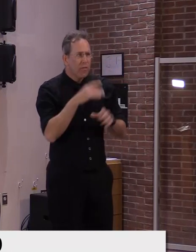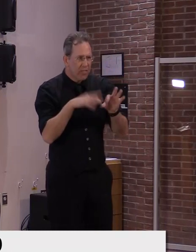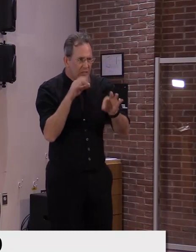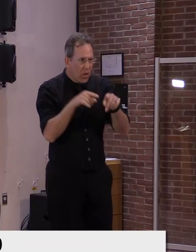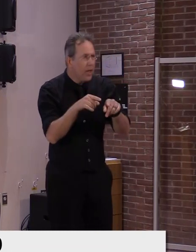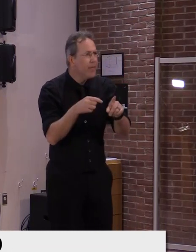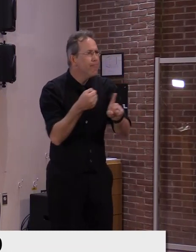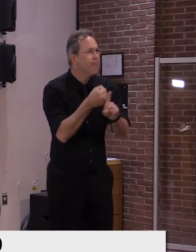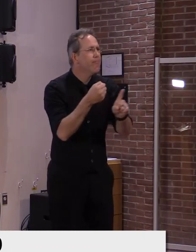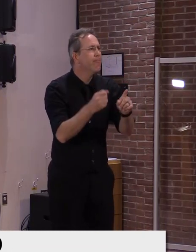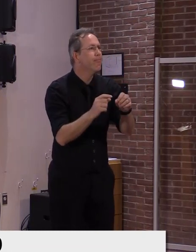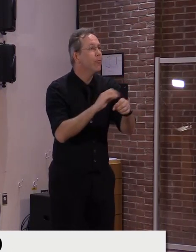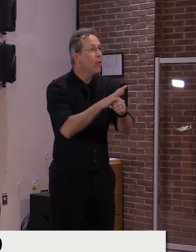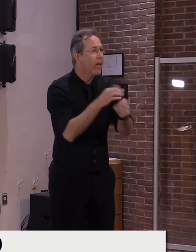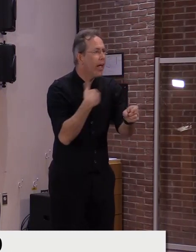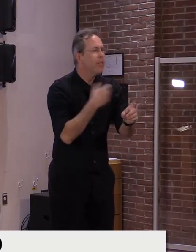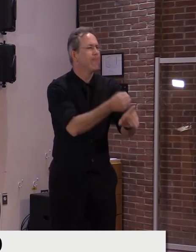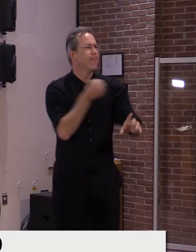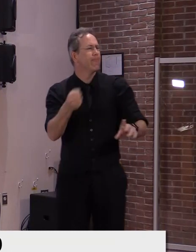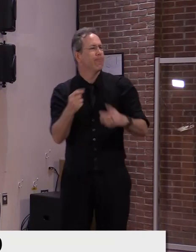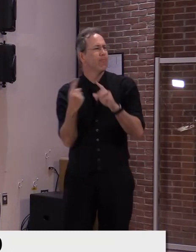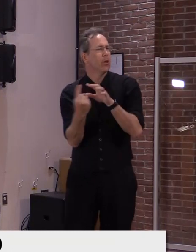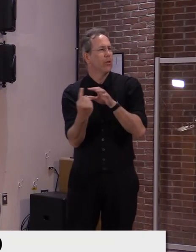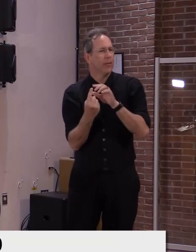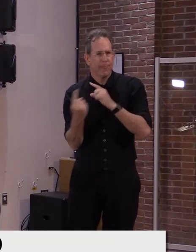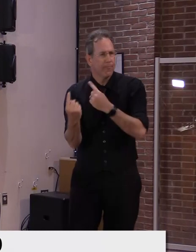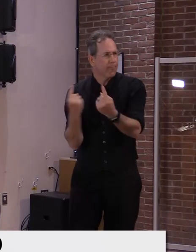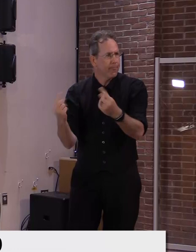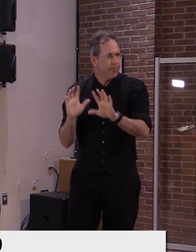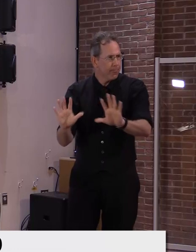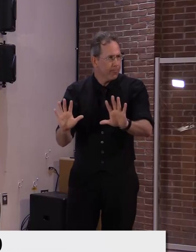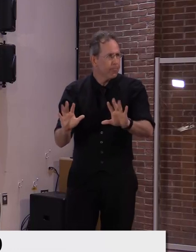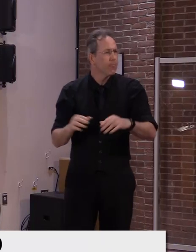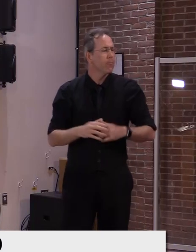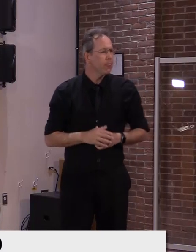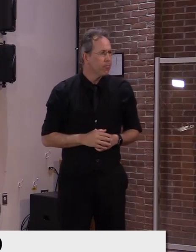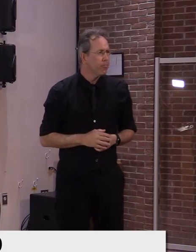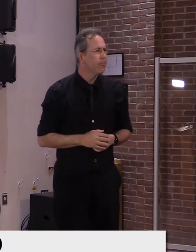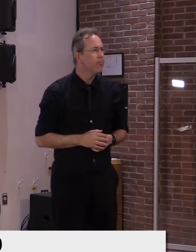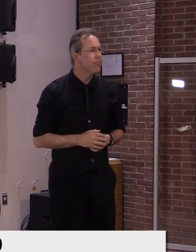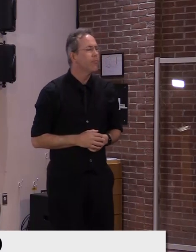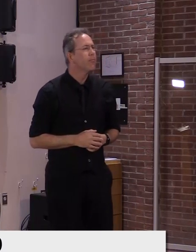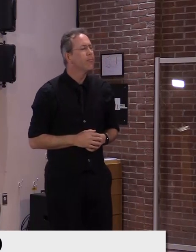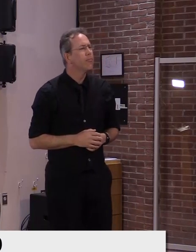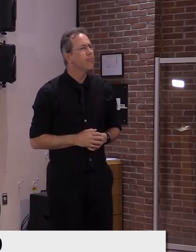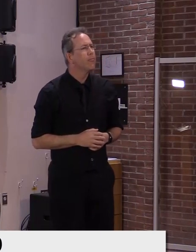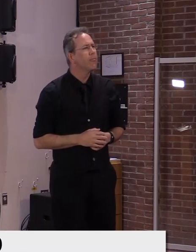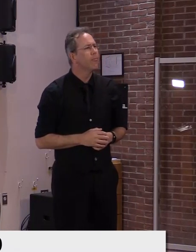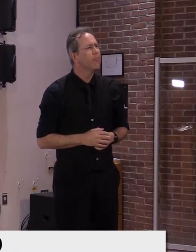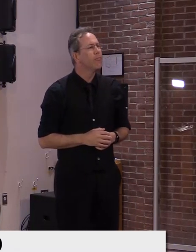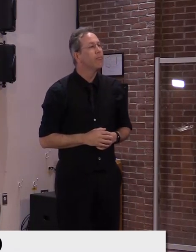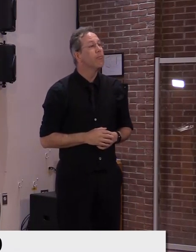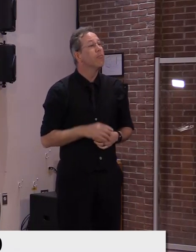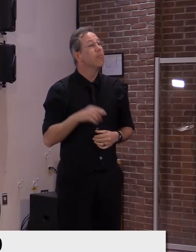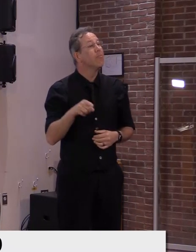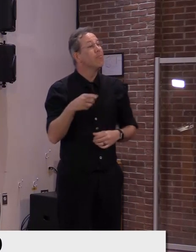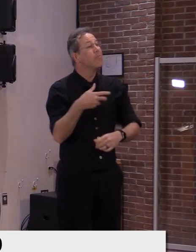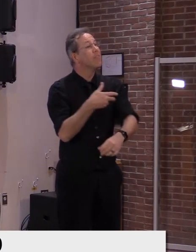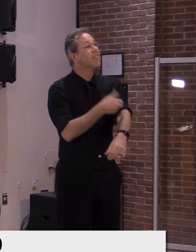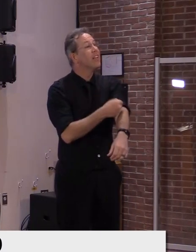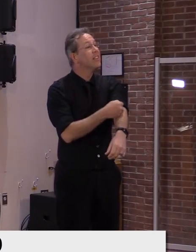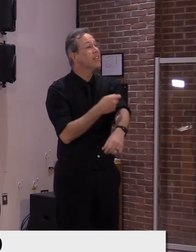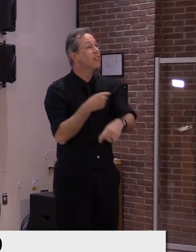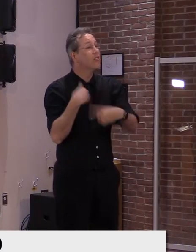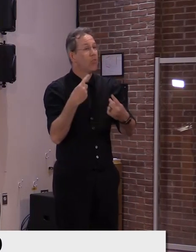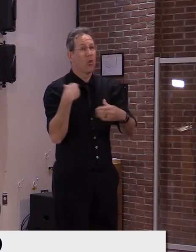has been medically isolated from the rest of the facility. In terms of vaccination, here's an update on the progress in